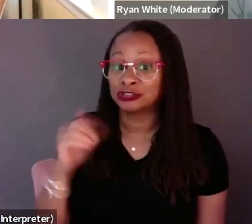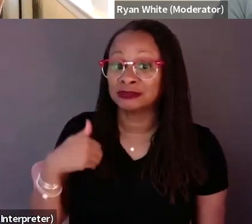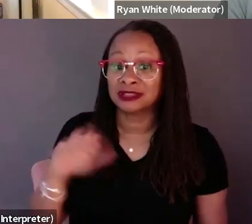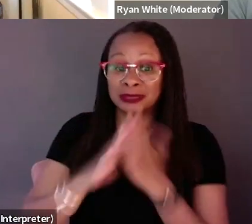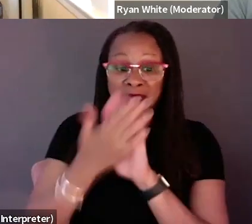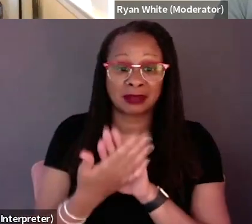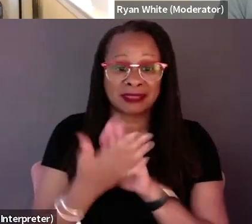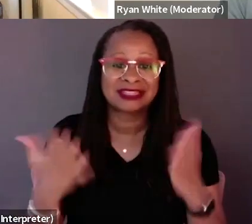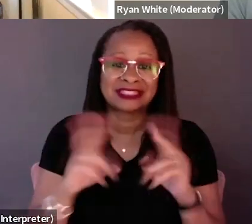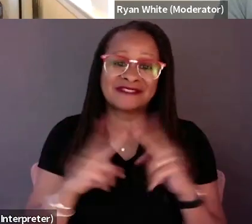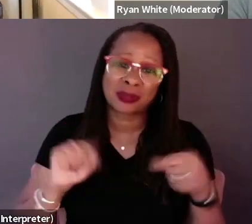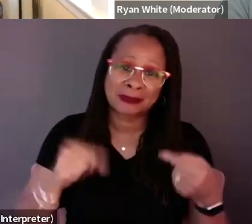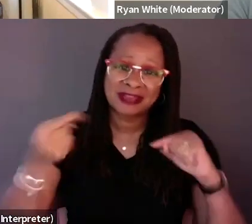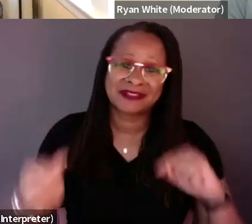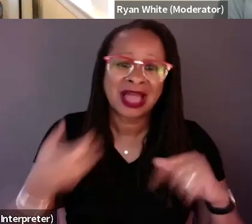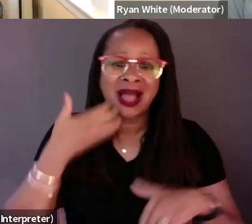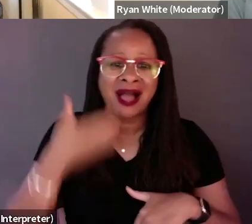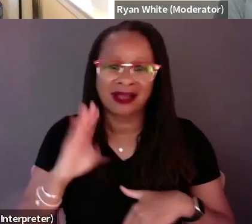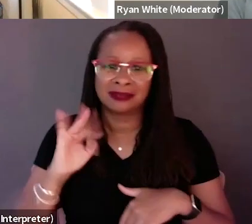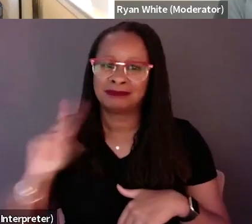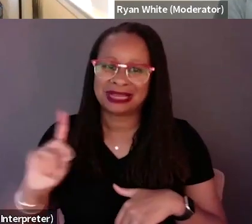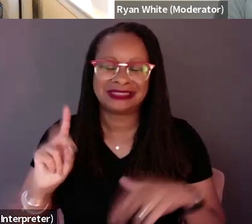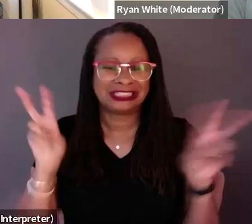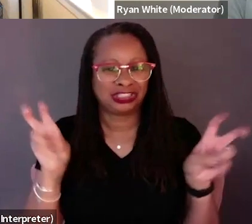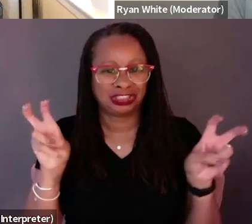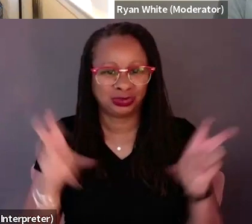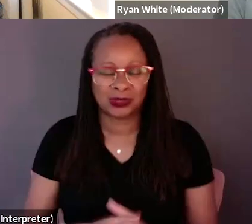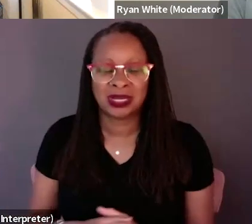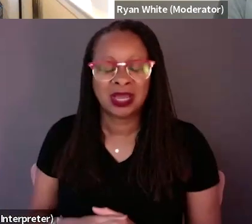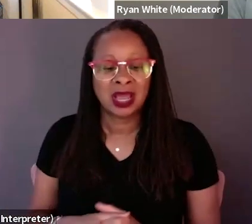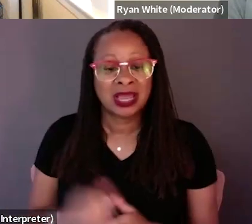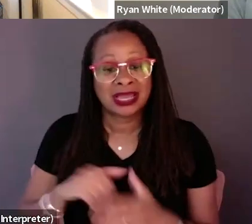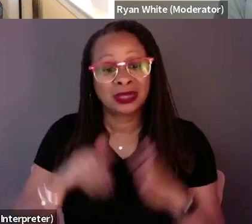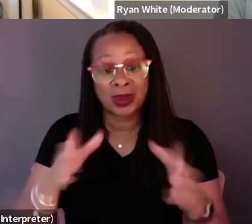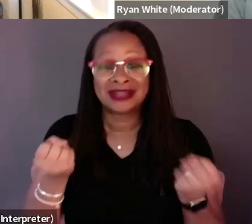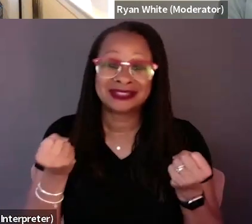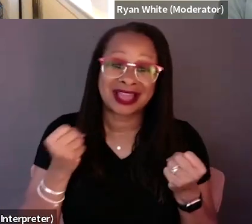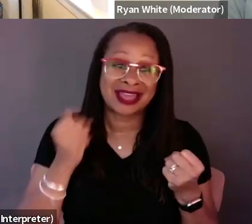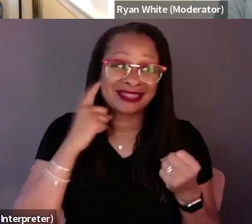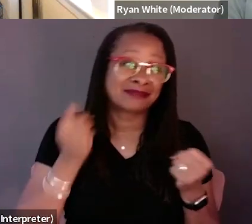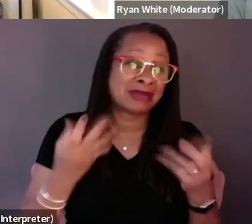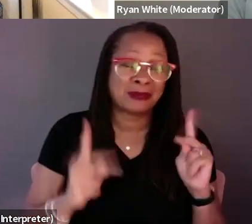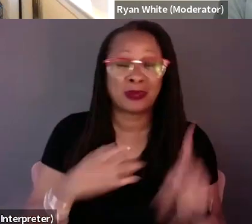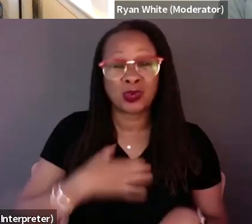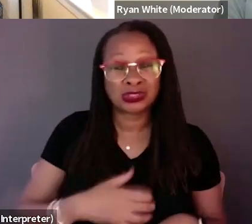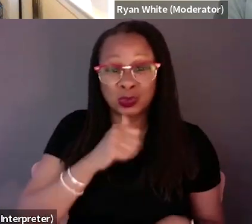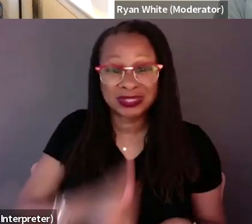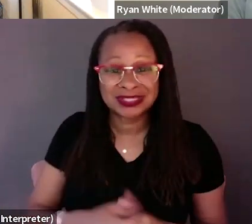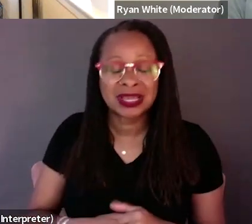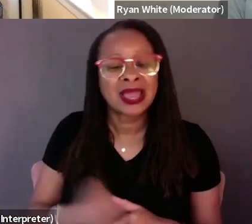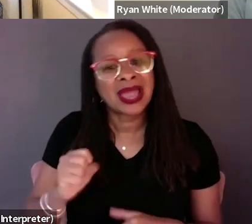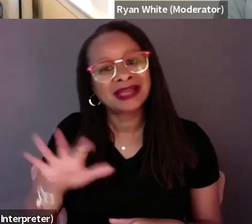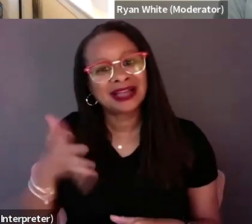become this painfully hotbed issue in a way, you know, that I think many people wish it weren't. And just kind